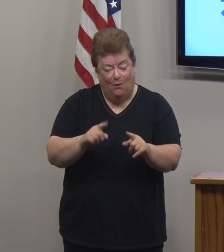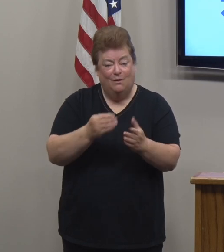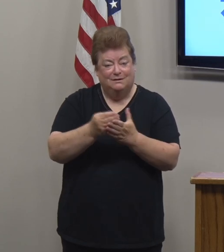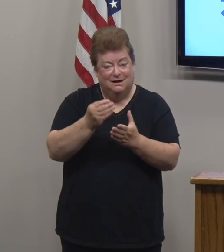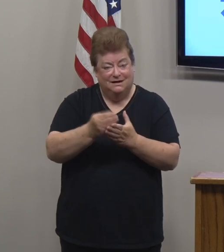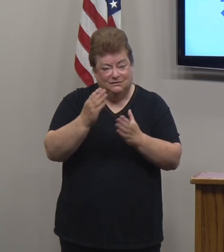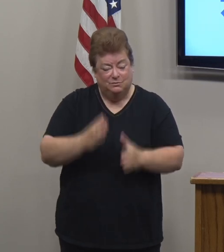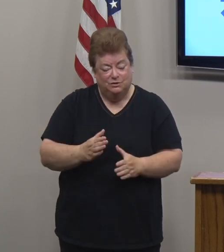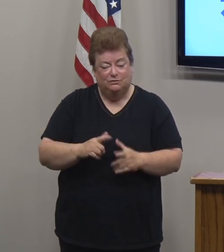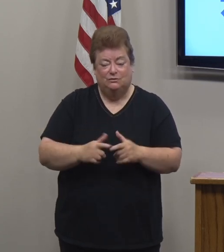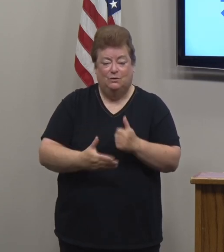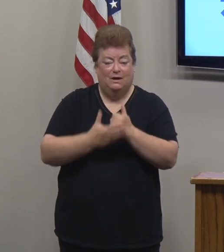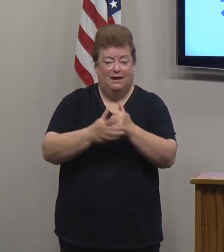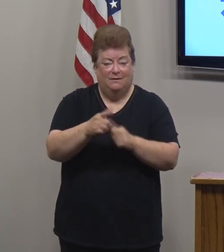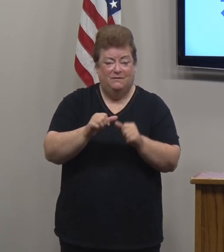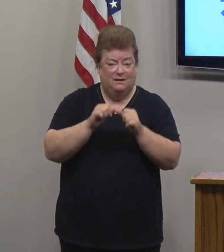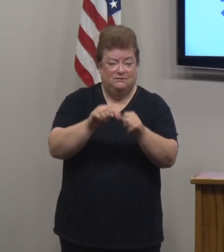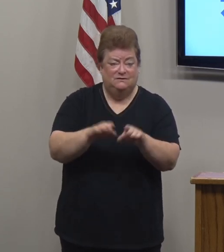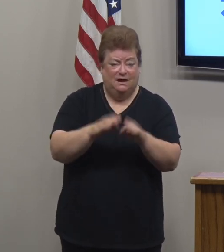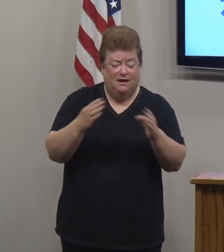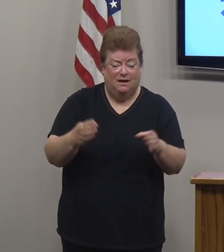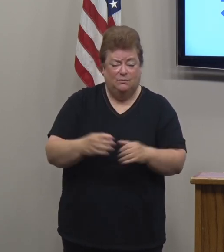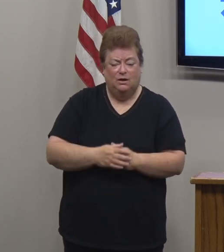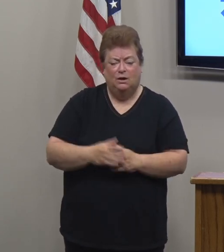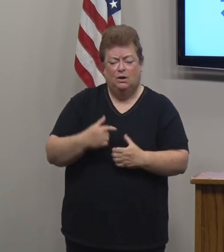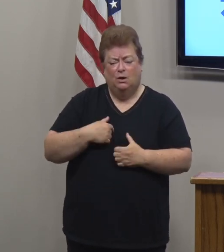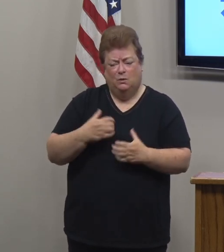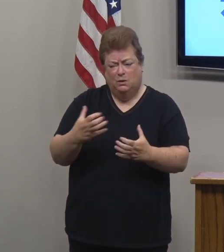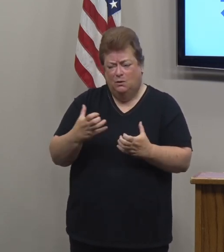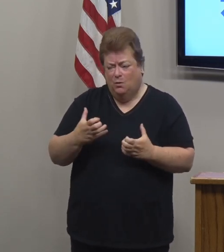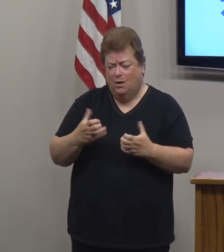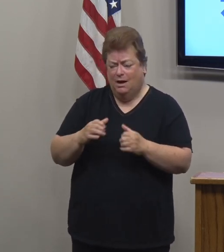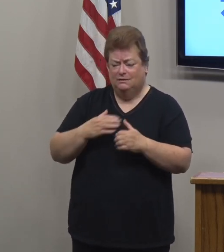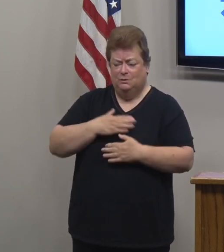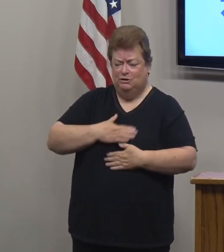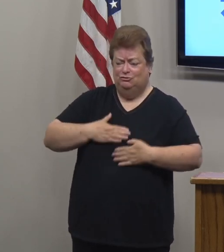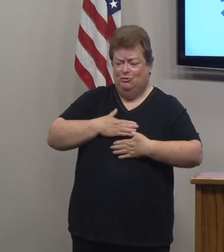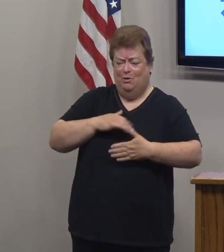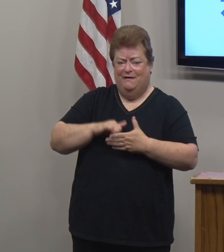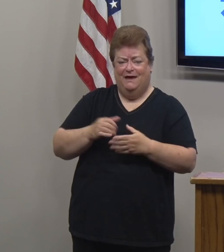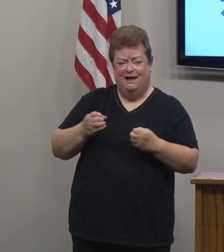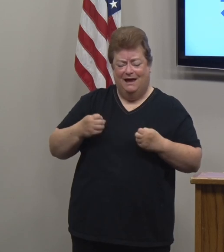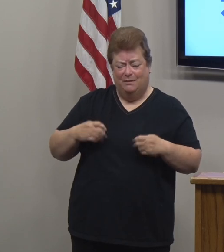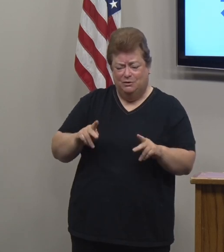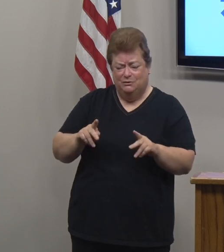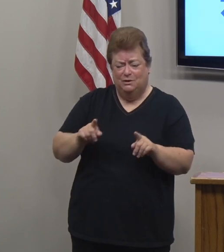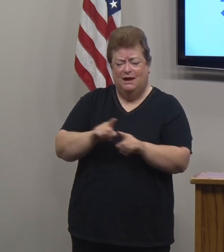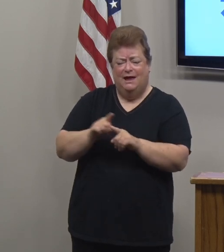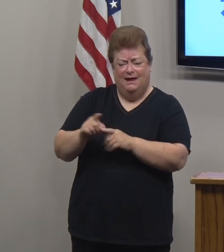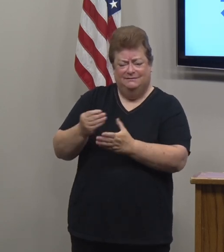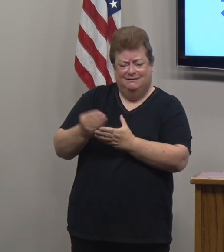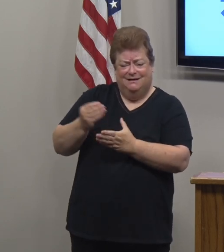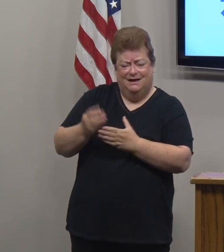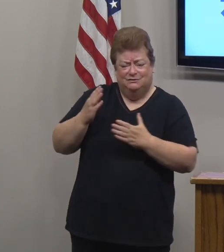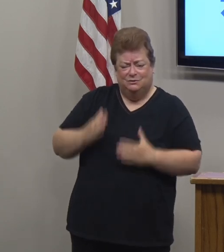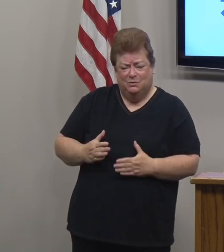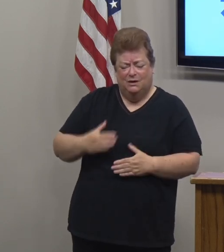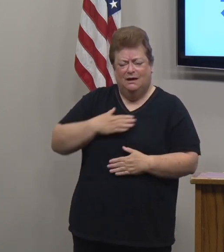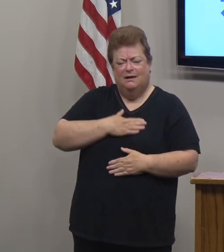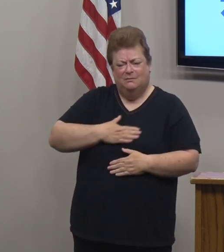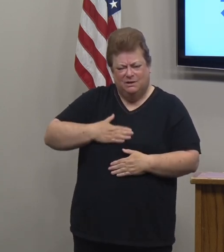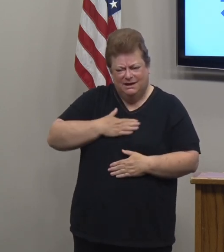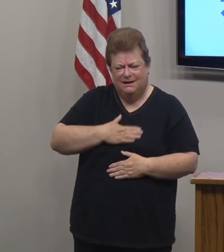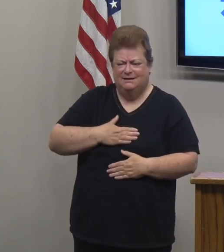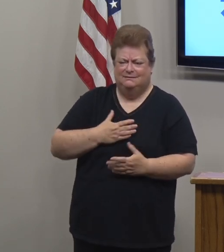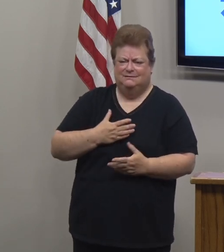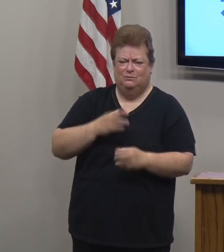them stay open. If we want to continue to enjoy that and have that opportunity as customers, please be